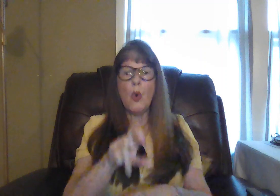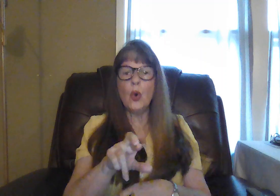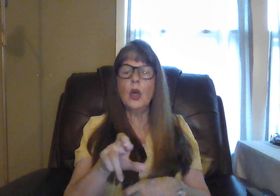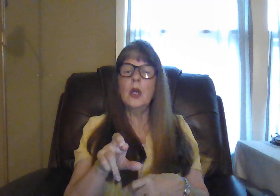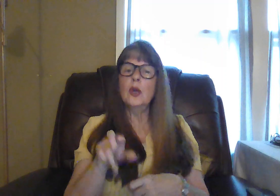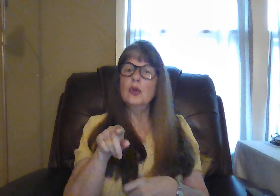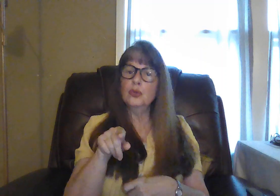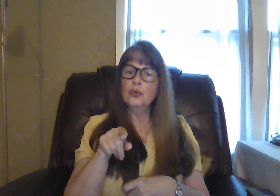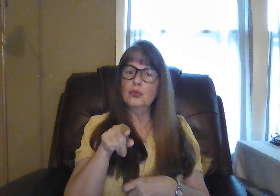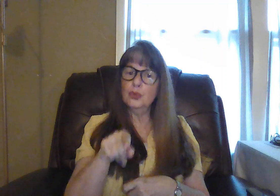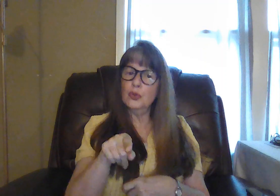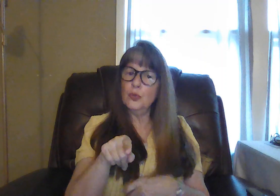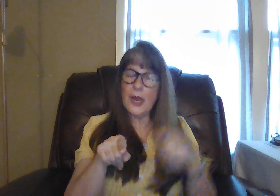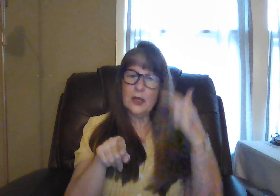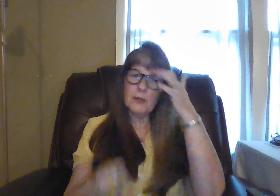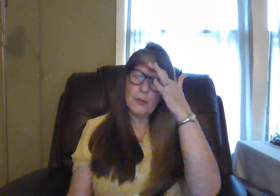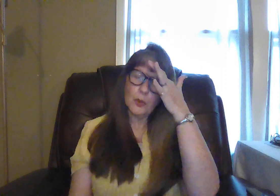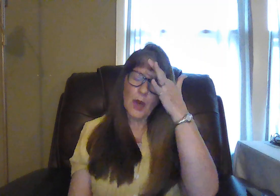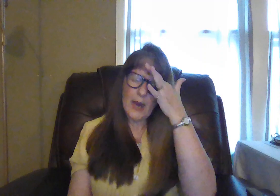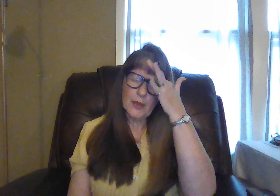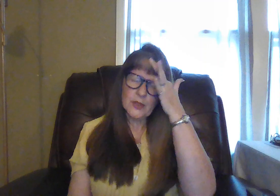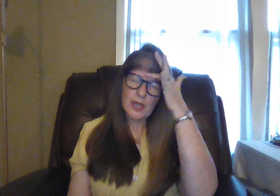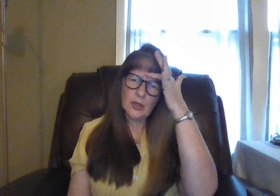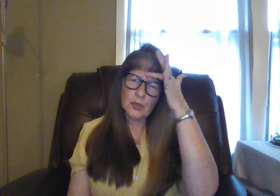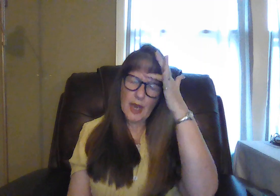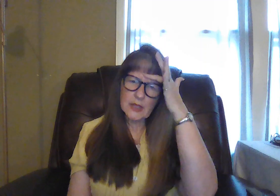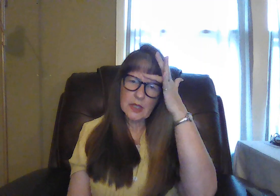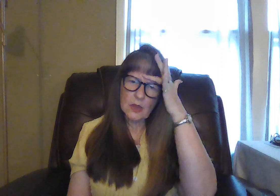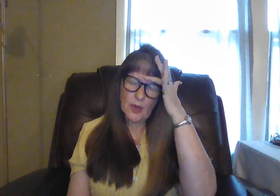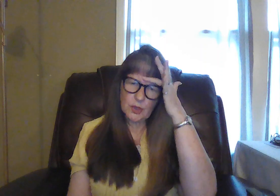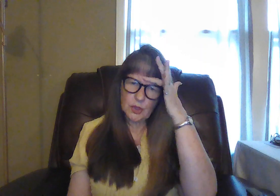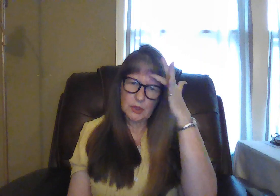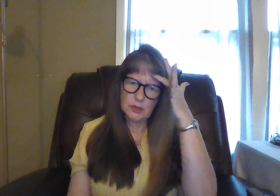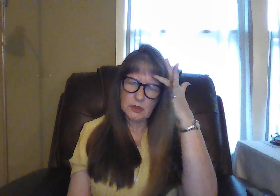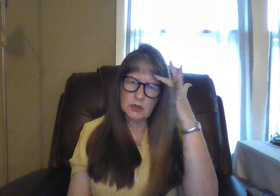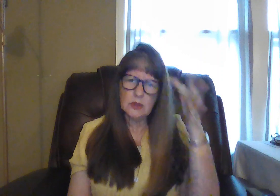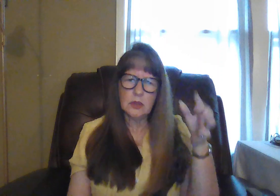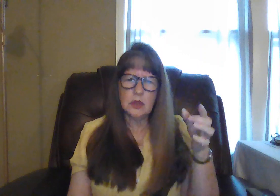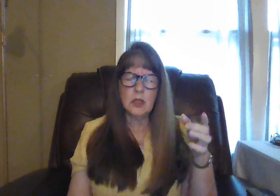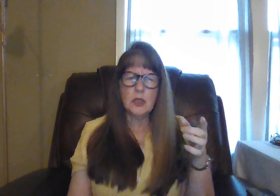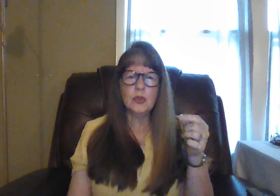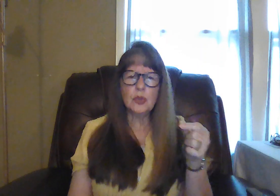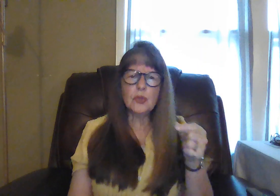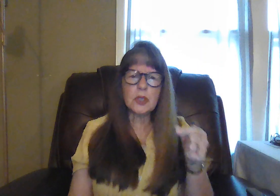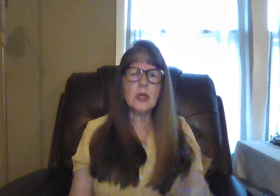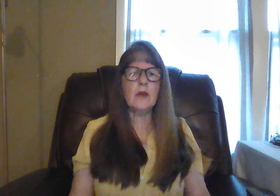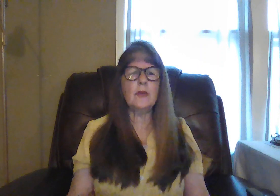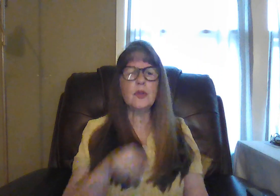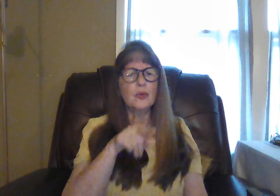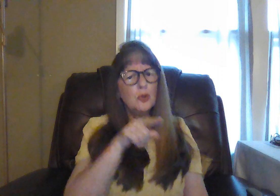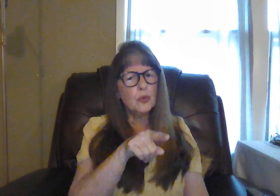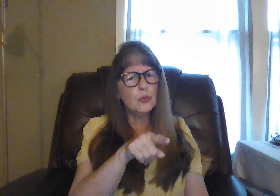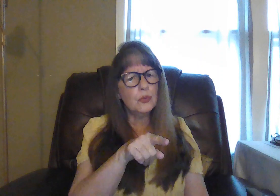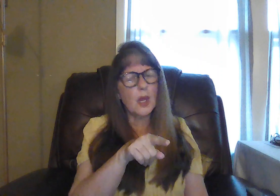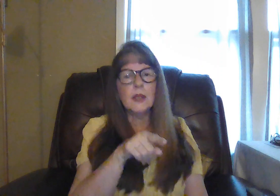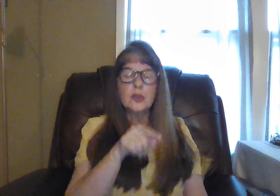or and remember, your eyebrows are down because you're asking a question. Do you still have, not do